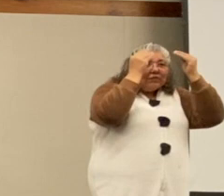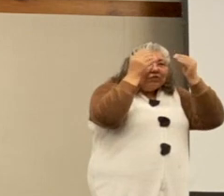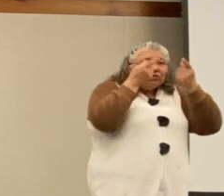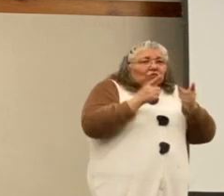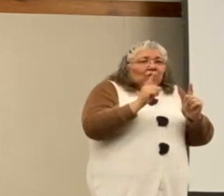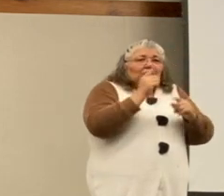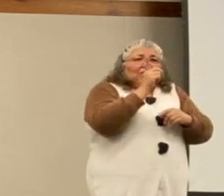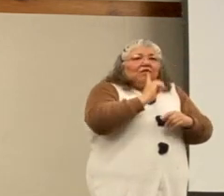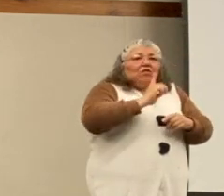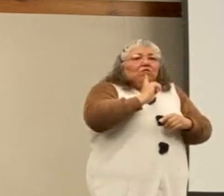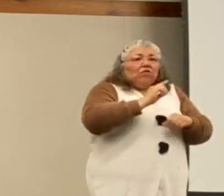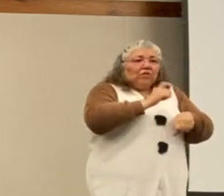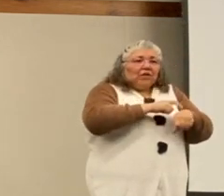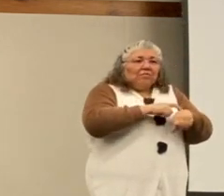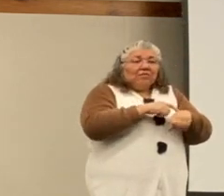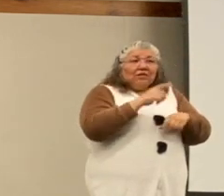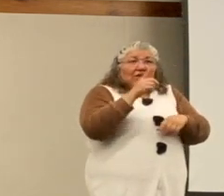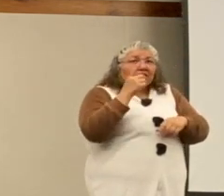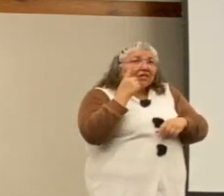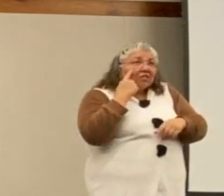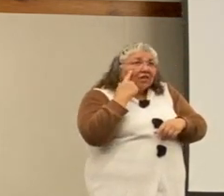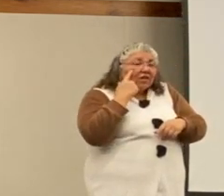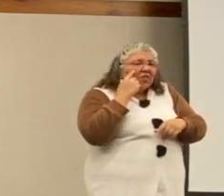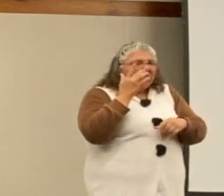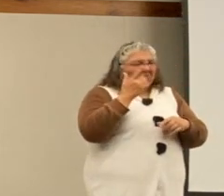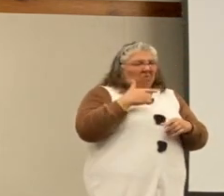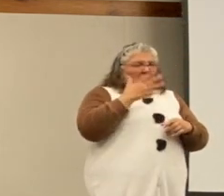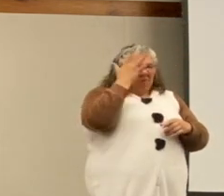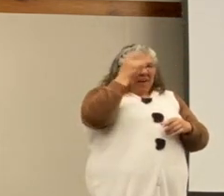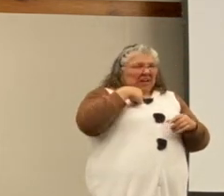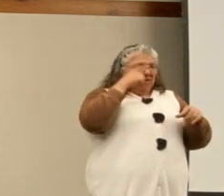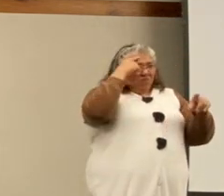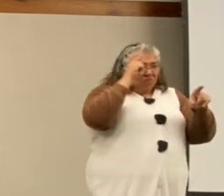time? Did he think, why did I agree to do this?